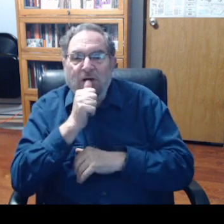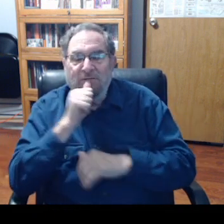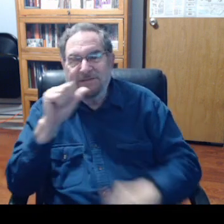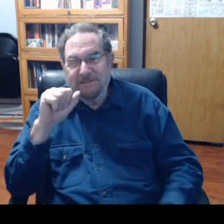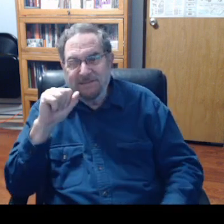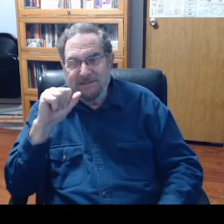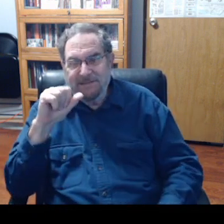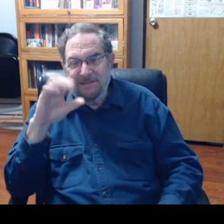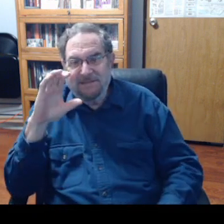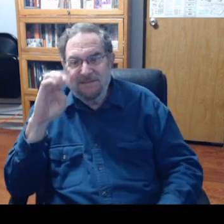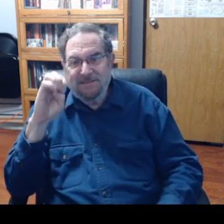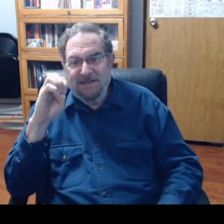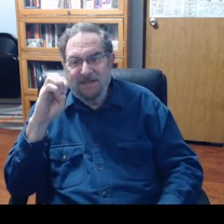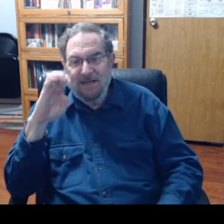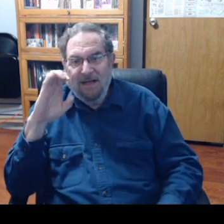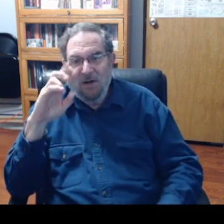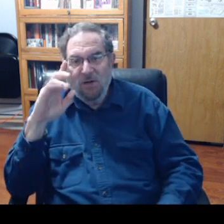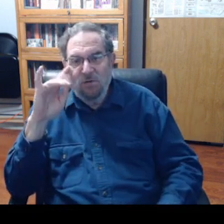privacy